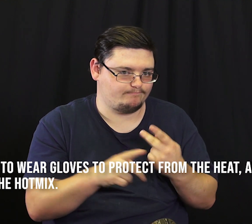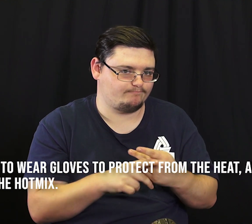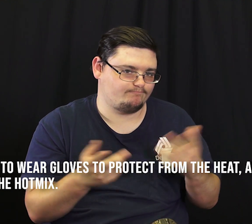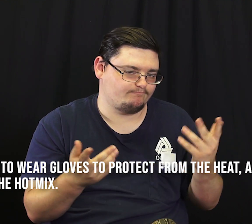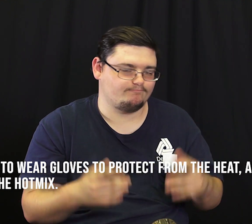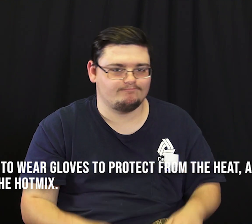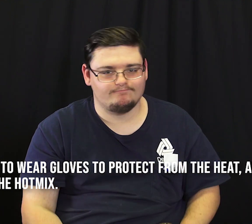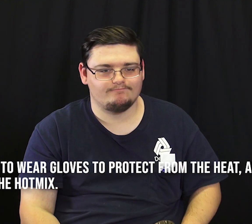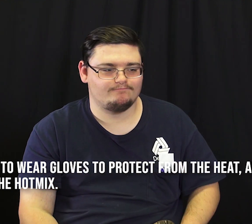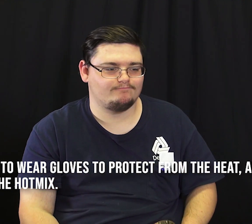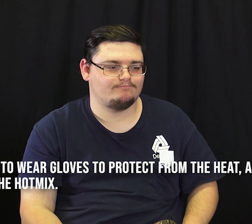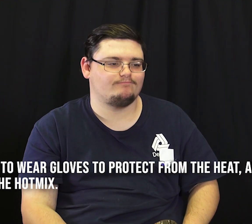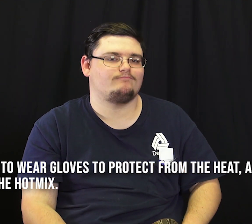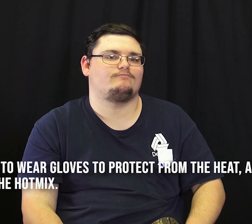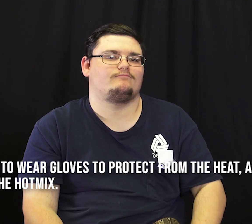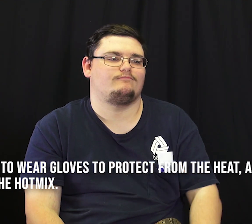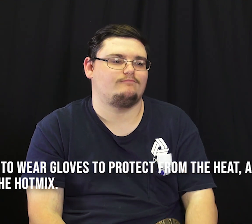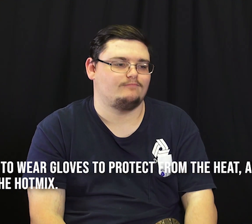So there's different things like that. That's what I learned.